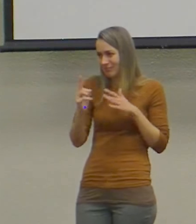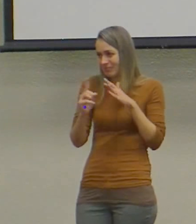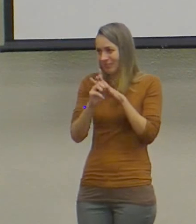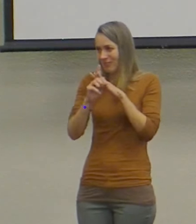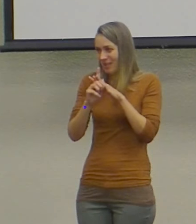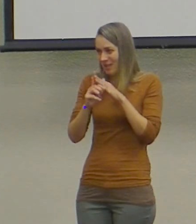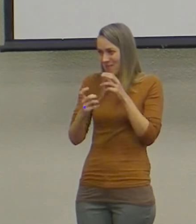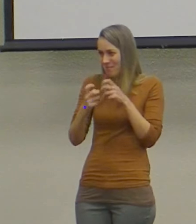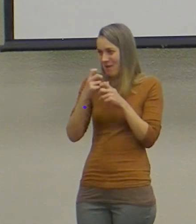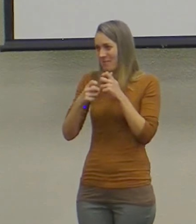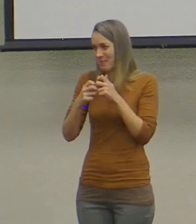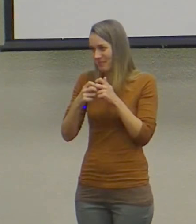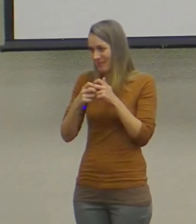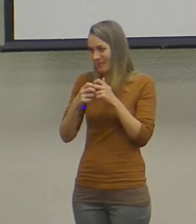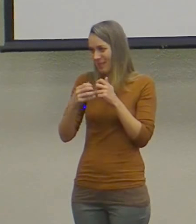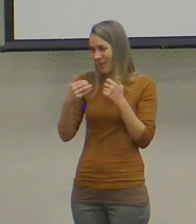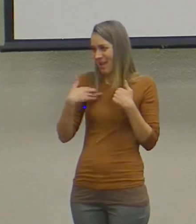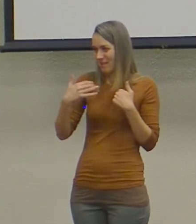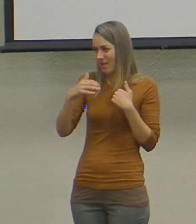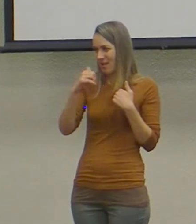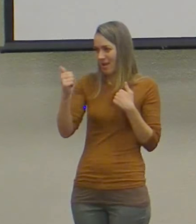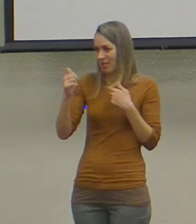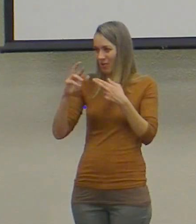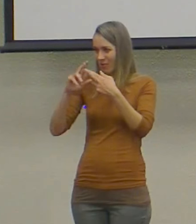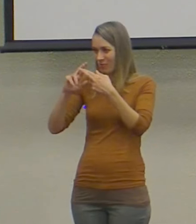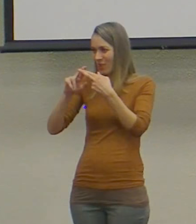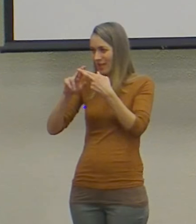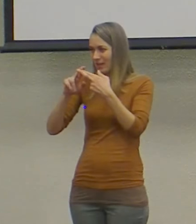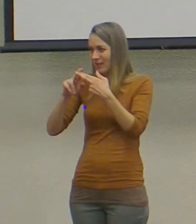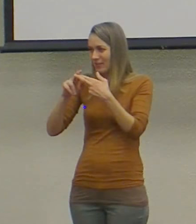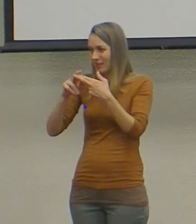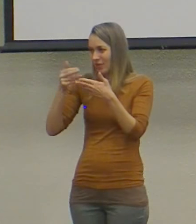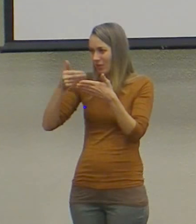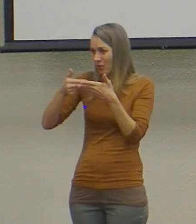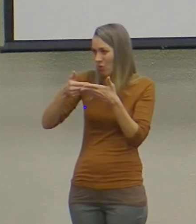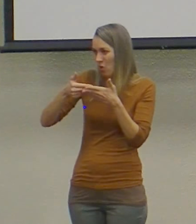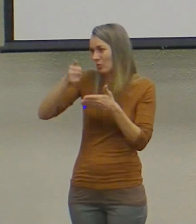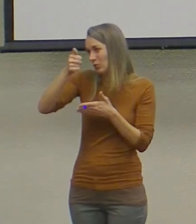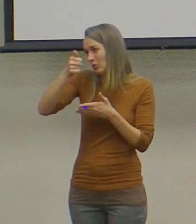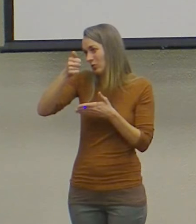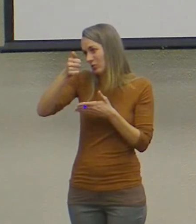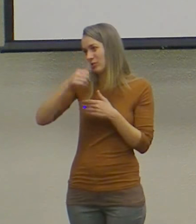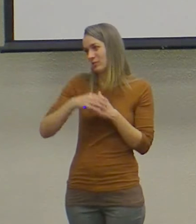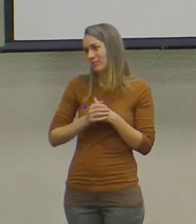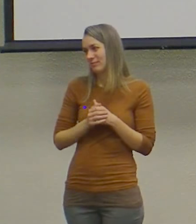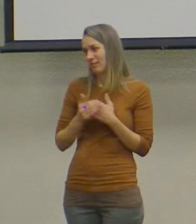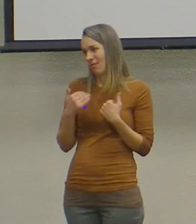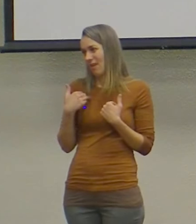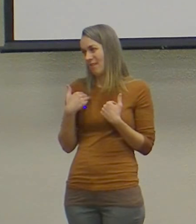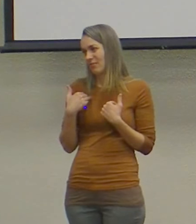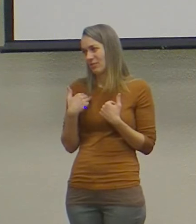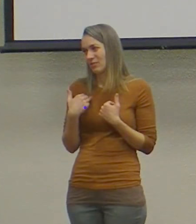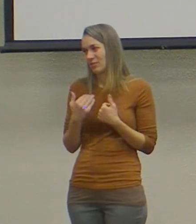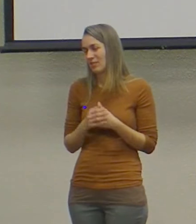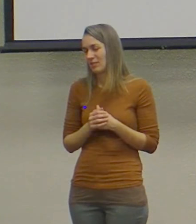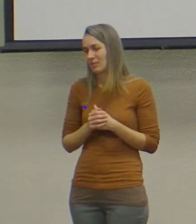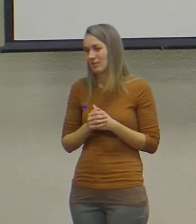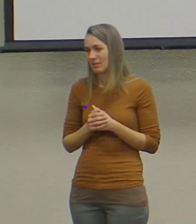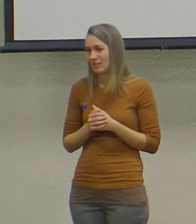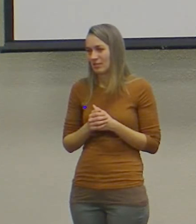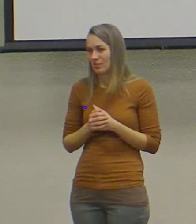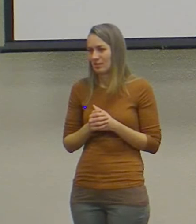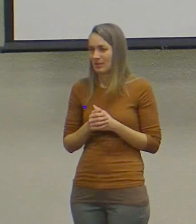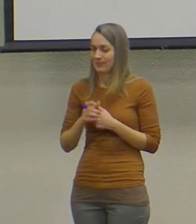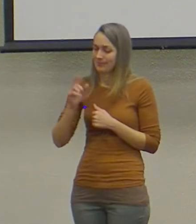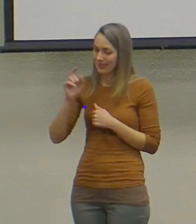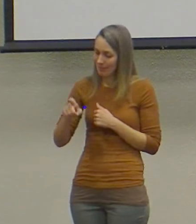in line, according to the kinsman redeemer, the Levirate law of marriage. And he